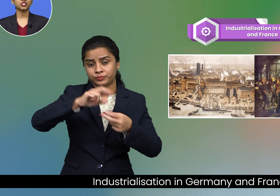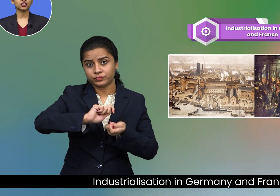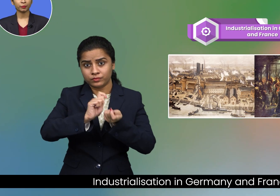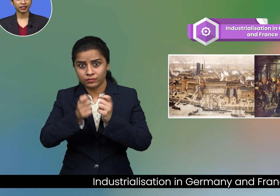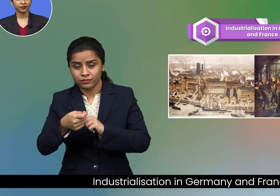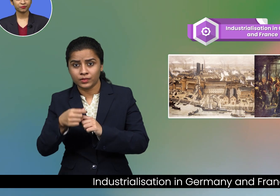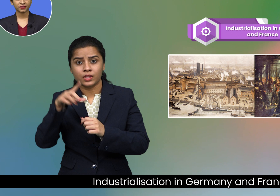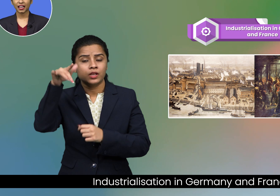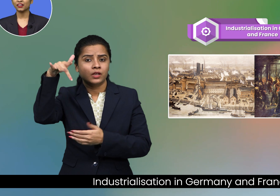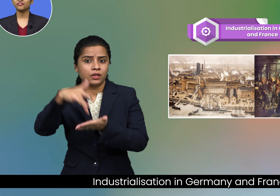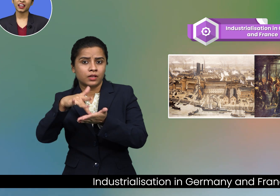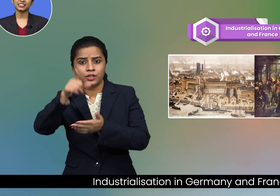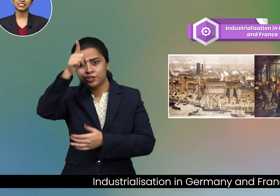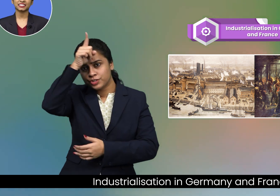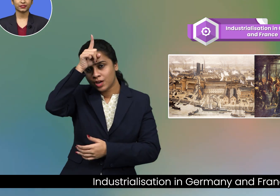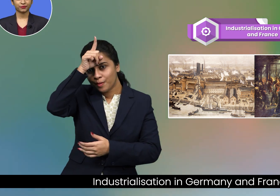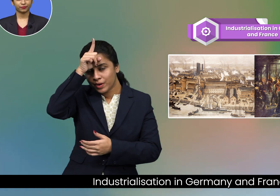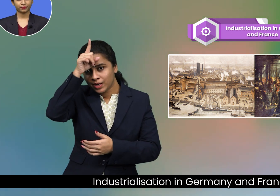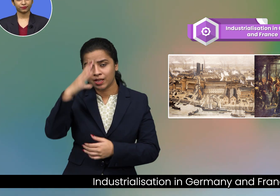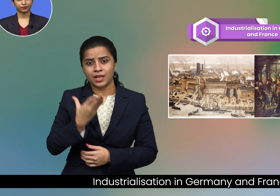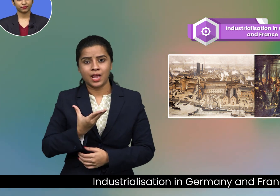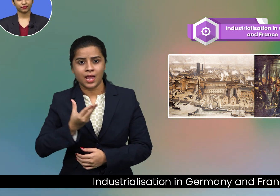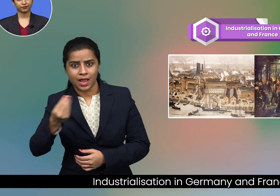Industrialization in Germany and France.